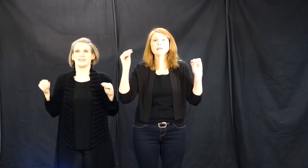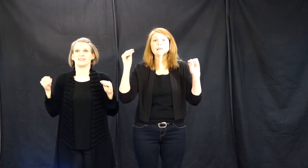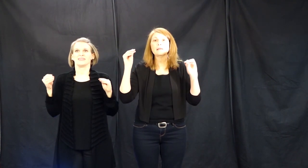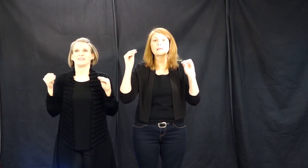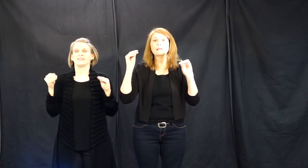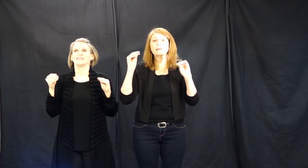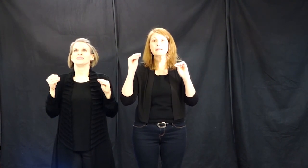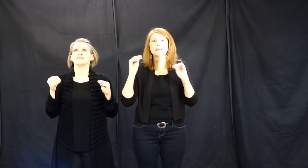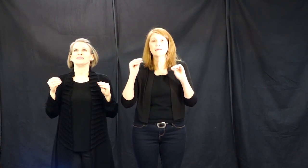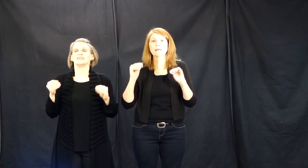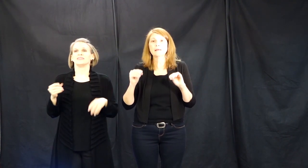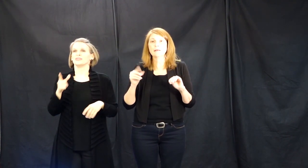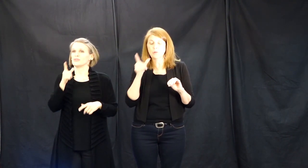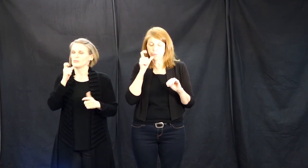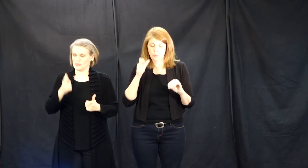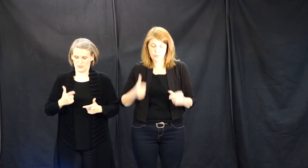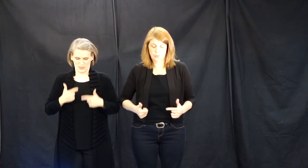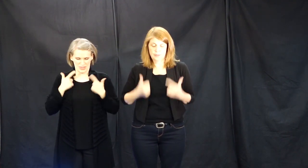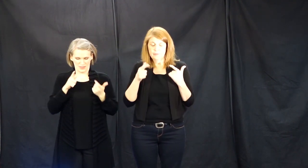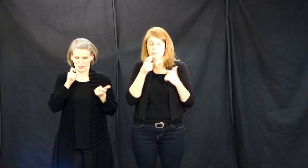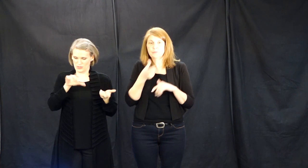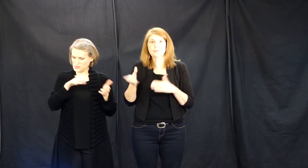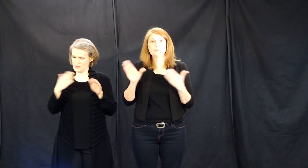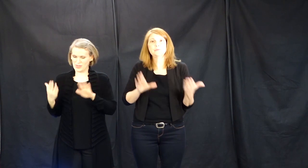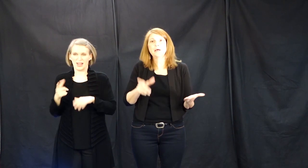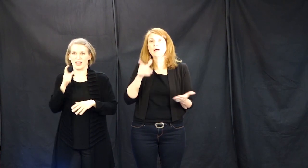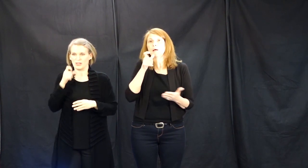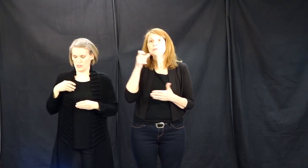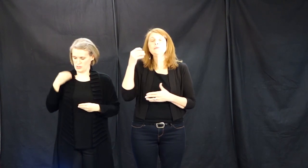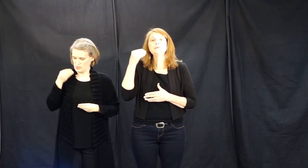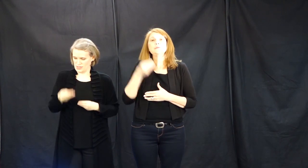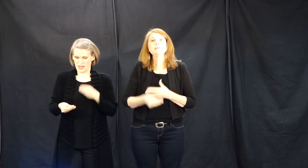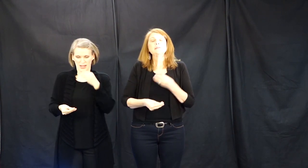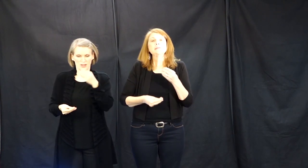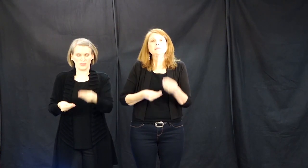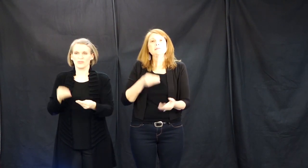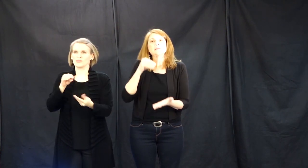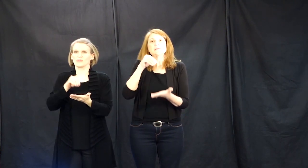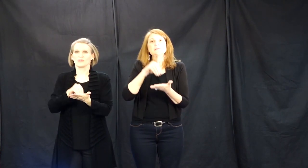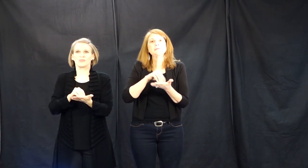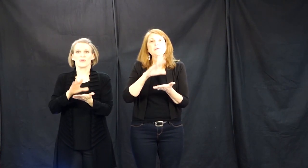Who lives, who dies, who tells your story?